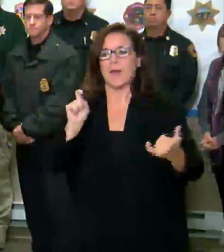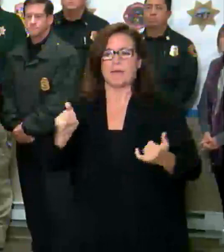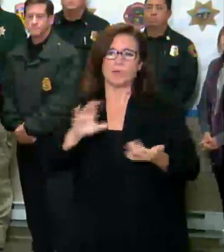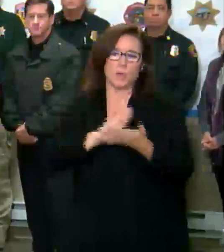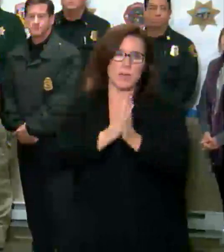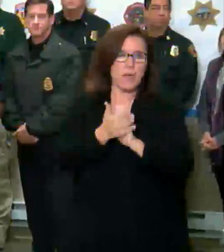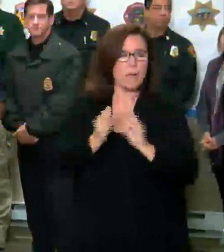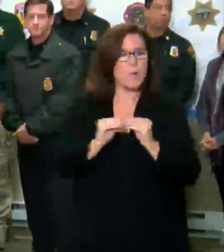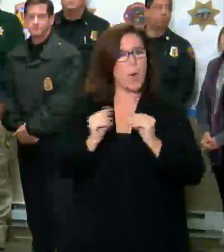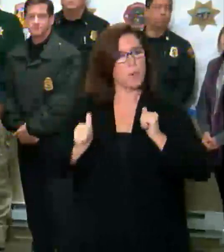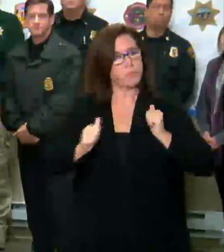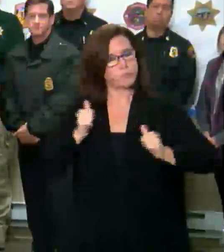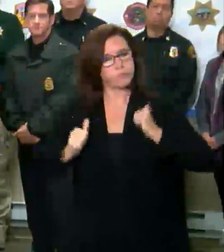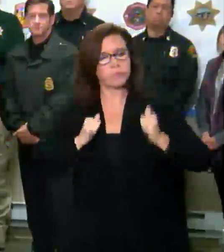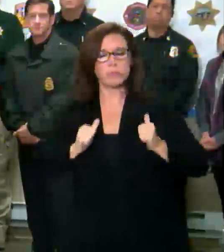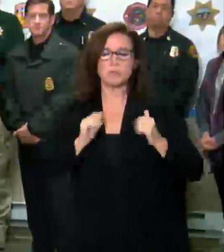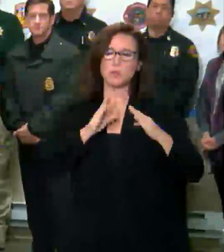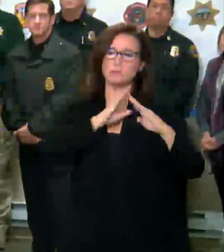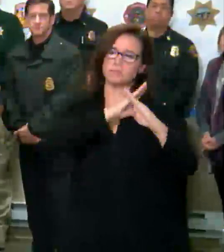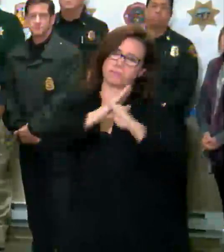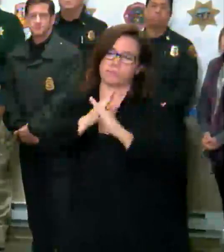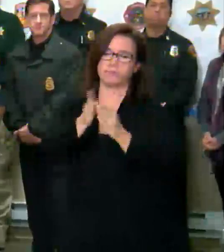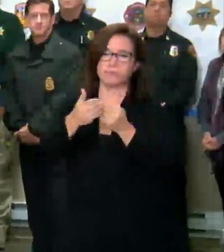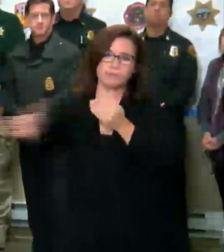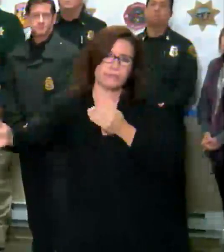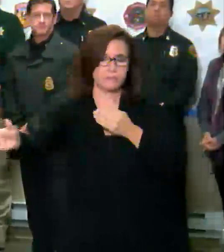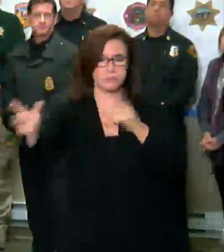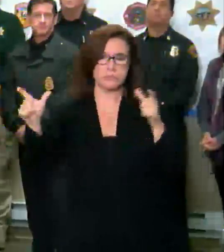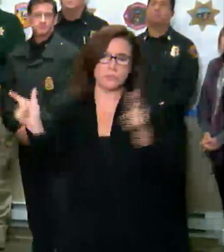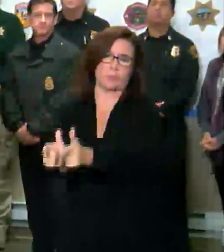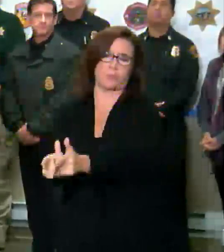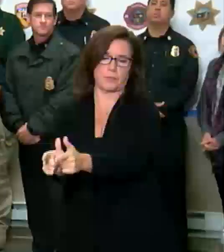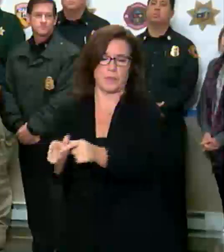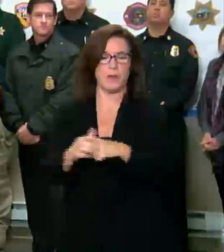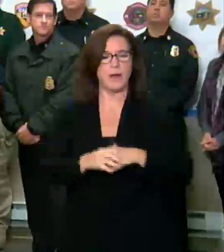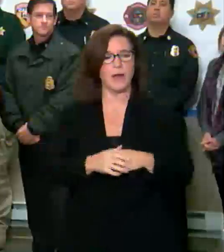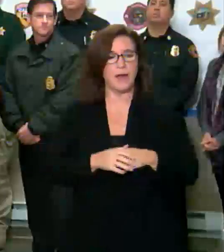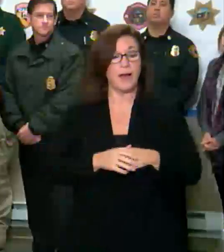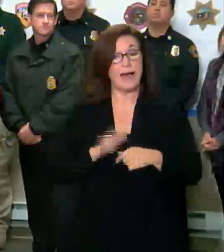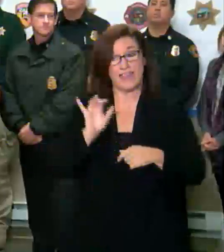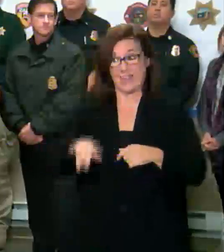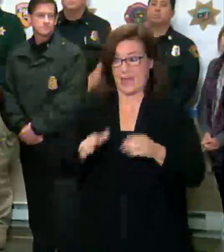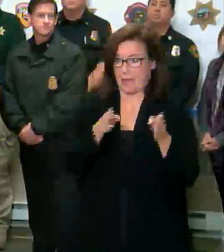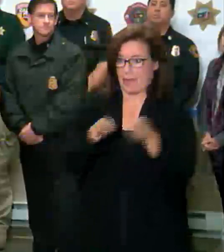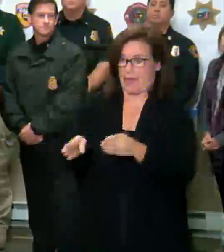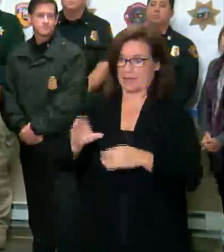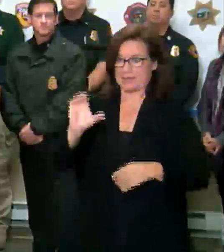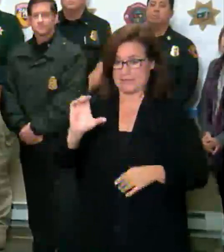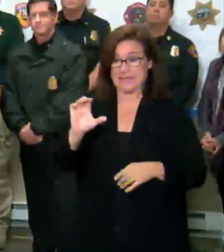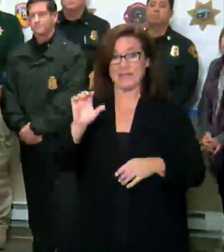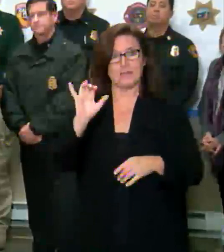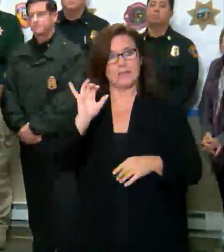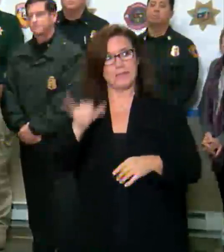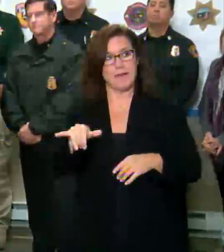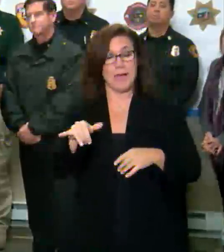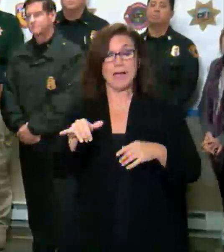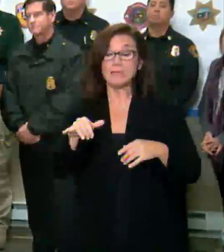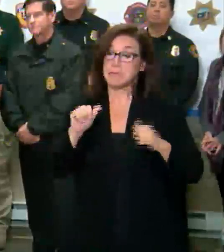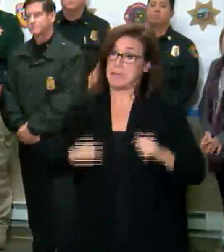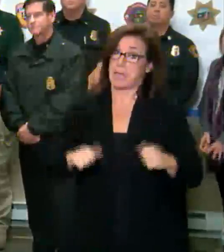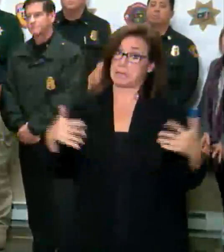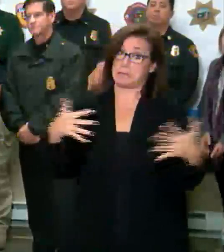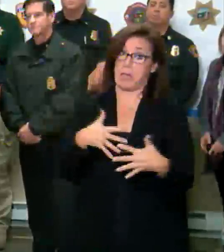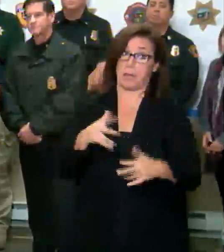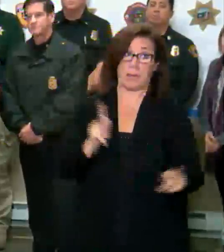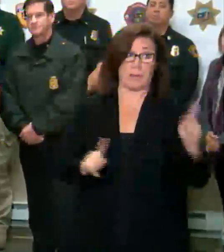are discussing this with the community because it's a plan that, quite frankly, scares a lot of people at times, because if it's not well communicated,